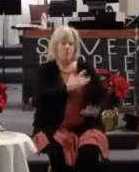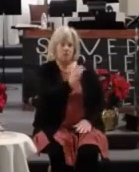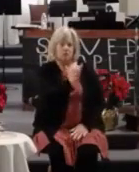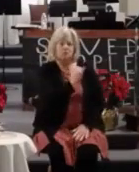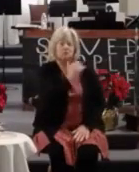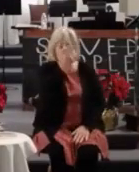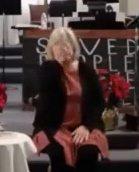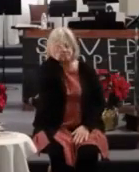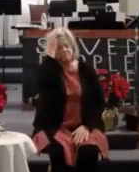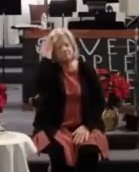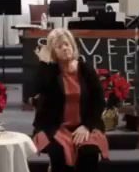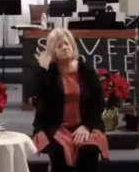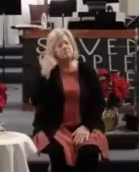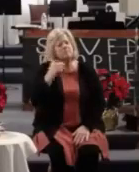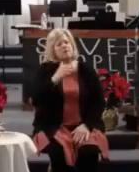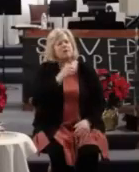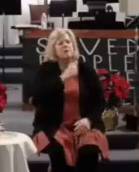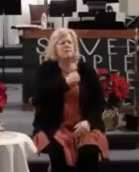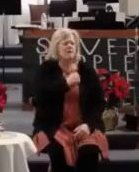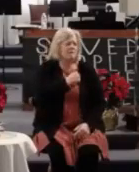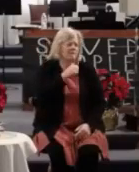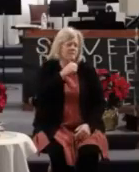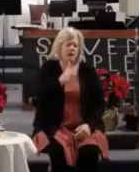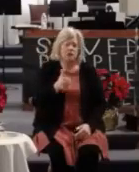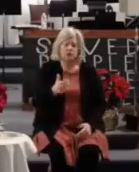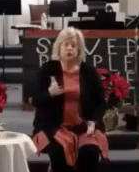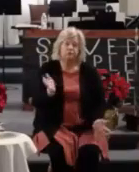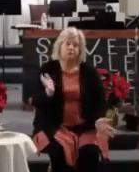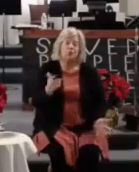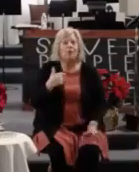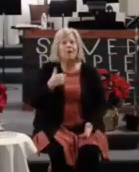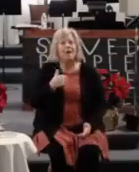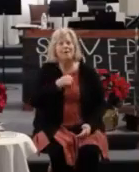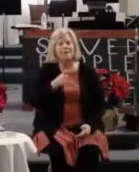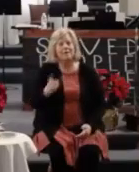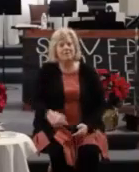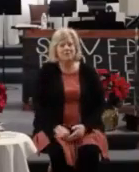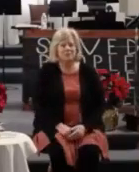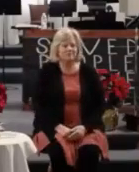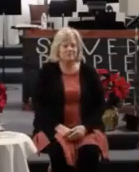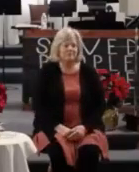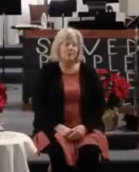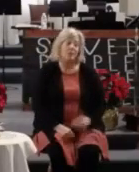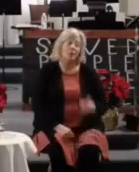Love is more than lip service. It is a way of life.